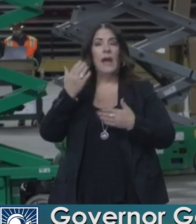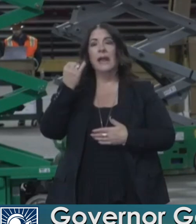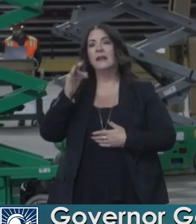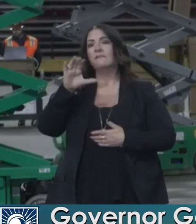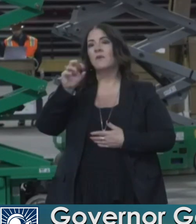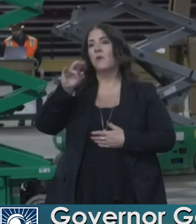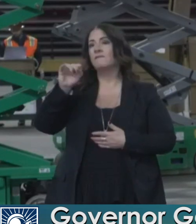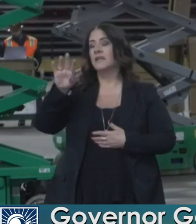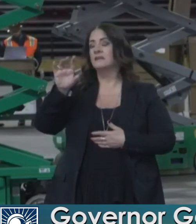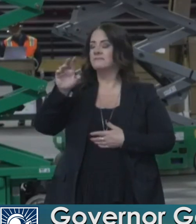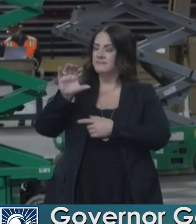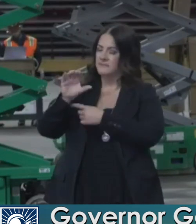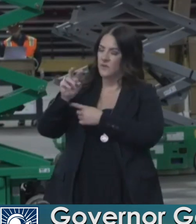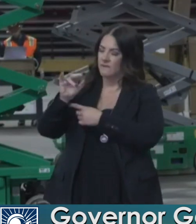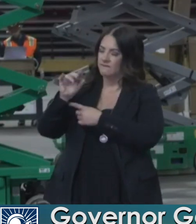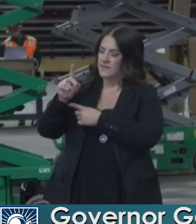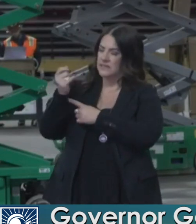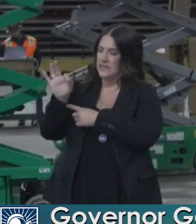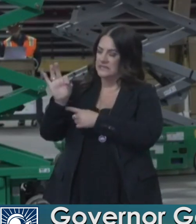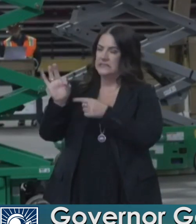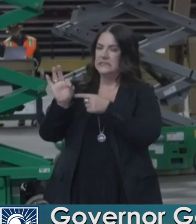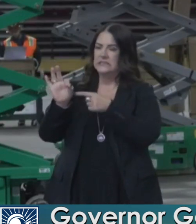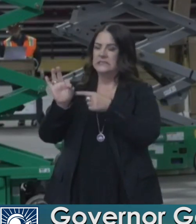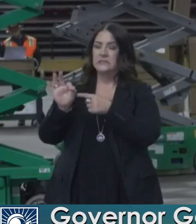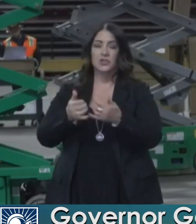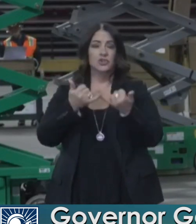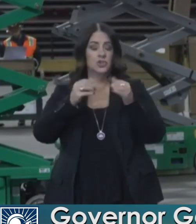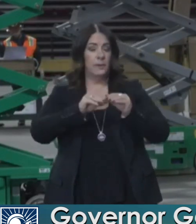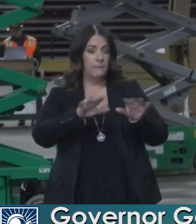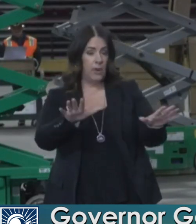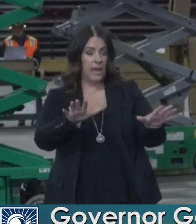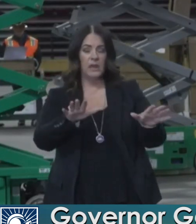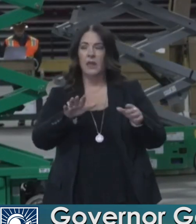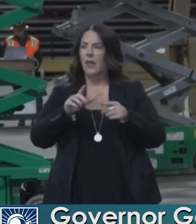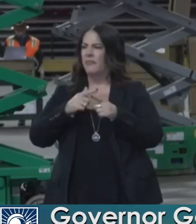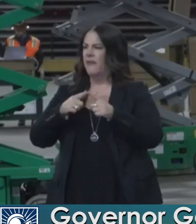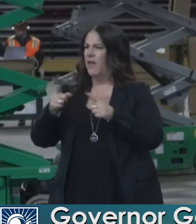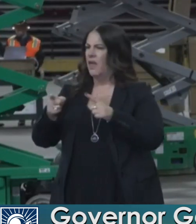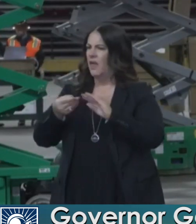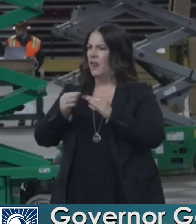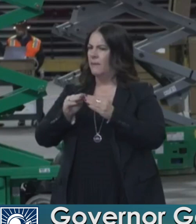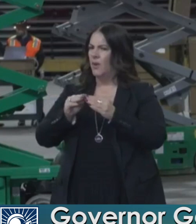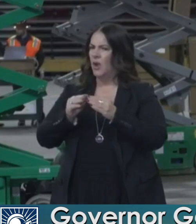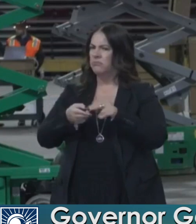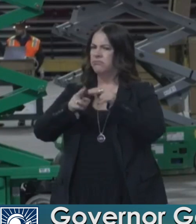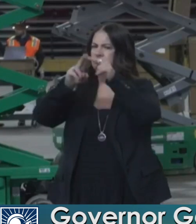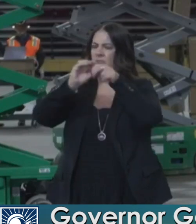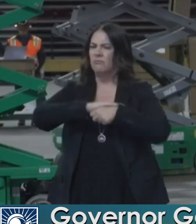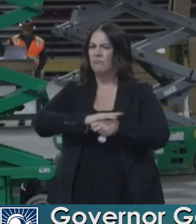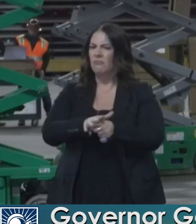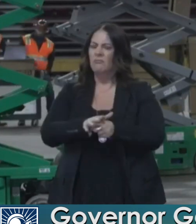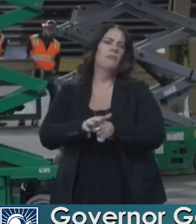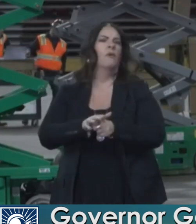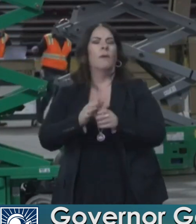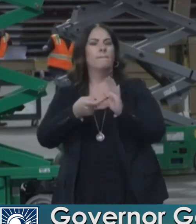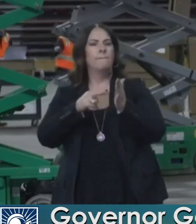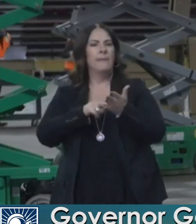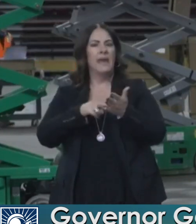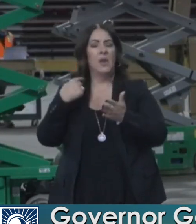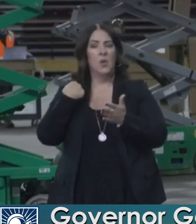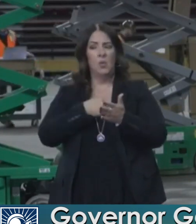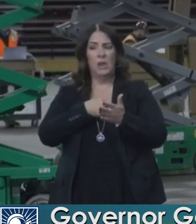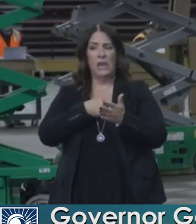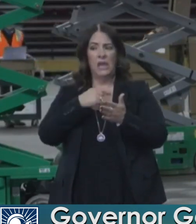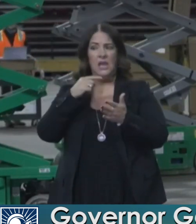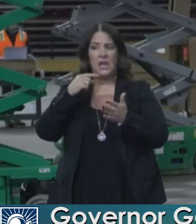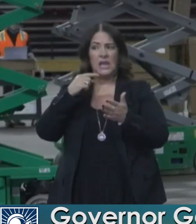fall, perhaps to even a greater degree than the current outbreak, what is the state doing to prepare for that possibility? Will it force California to keep schools